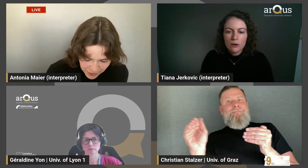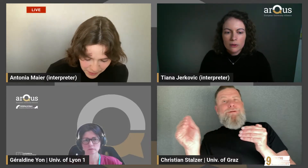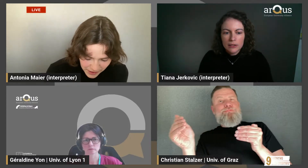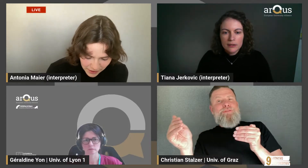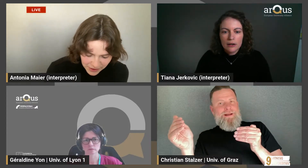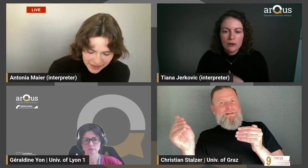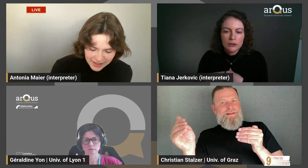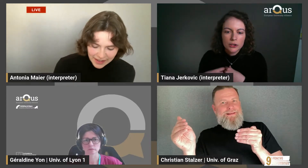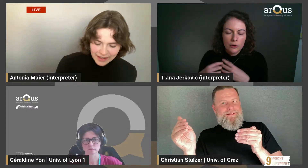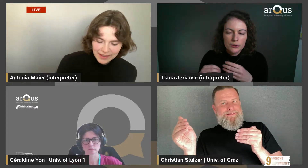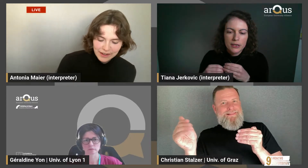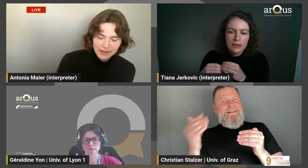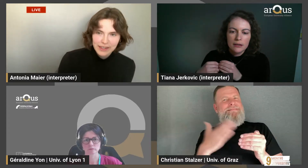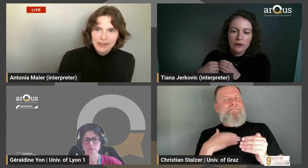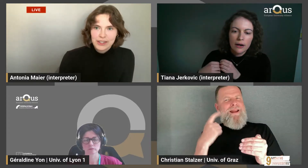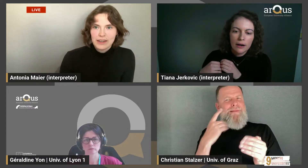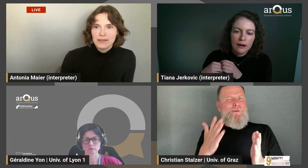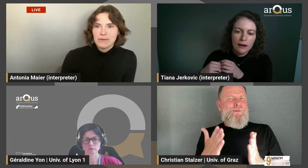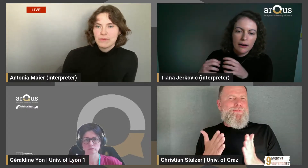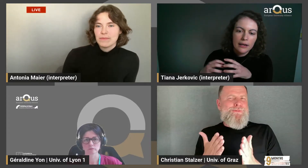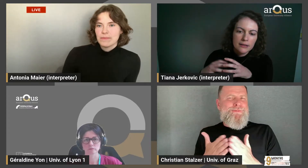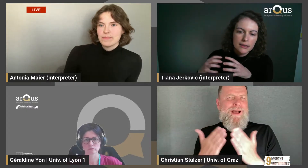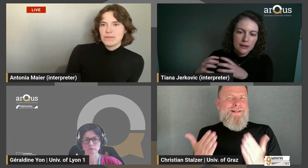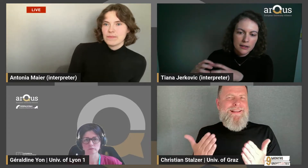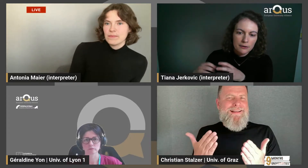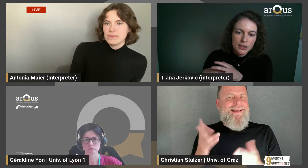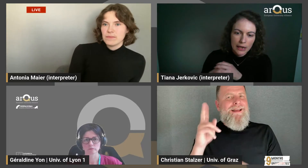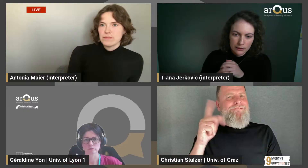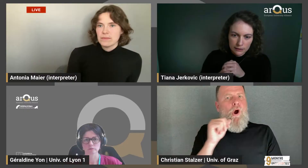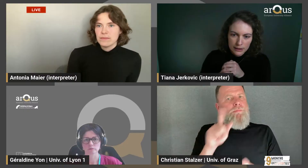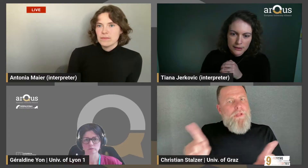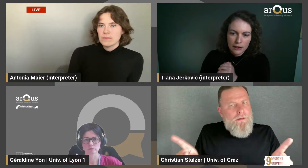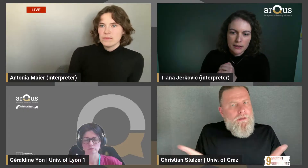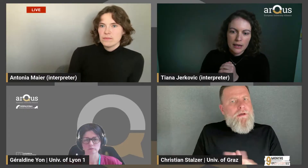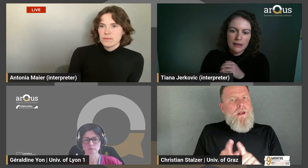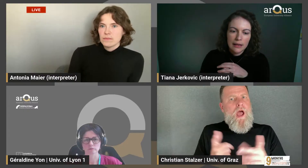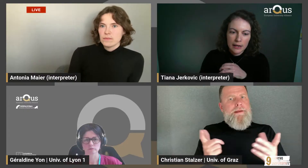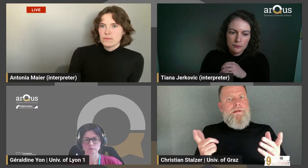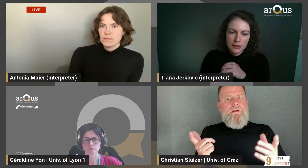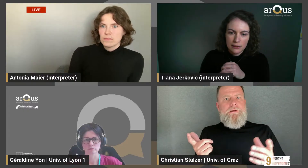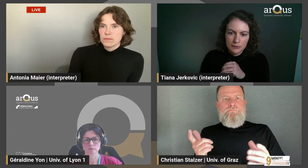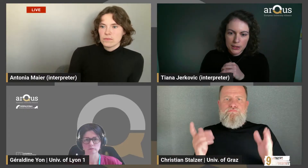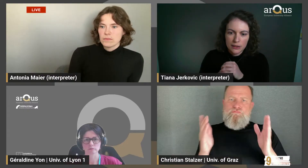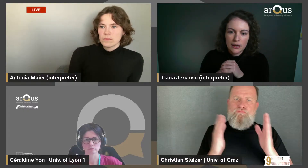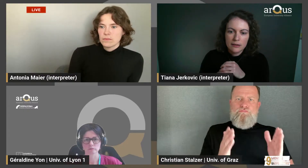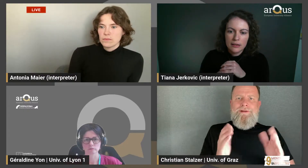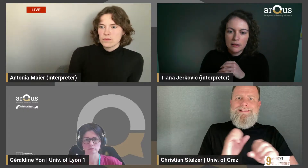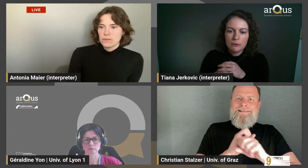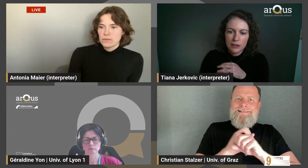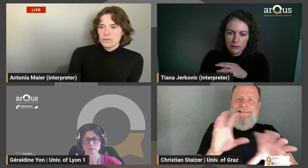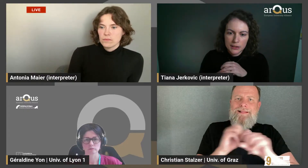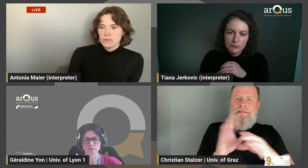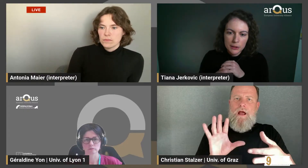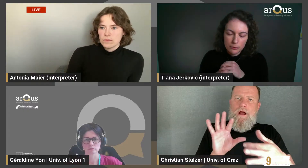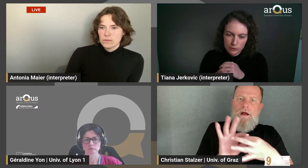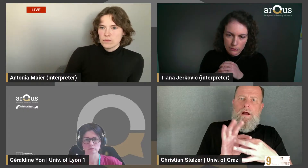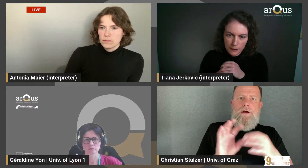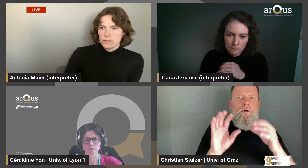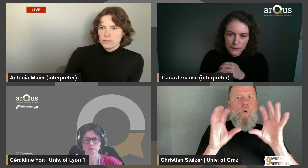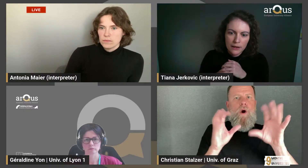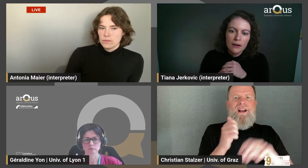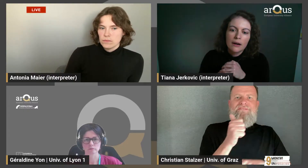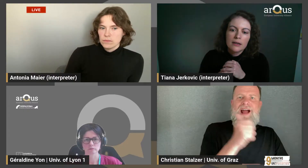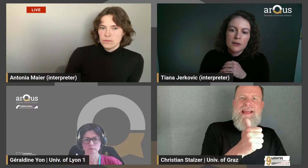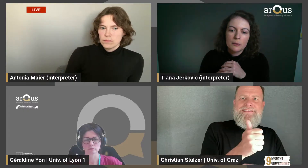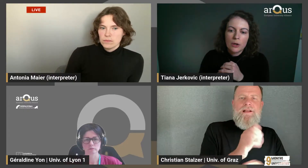it's only all showed in a secondary channel. It's not in a live television at the regular TV